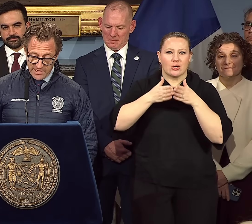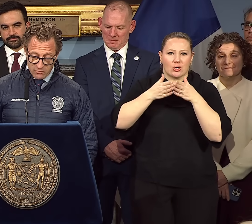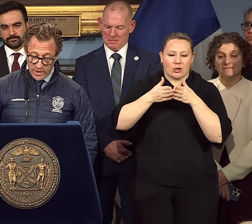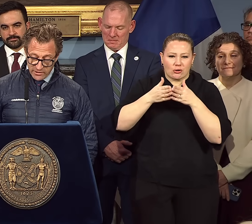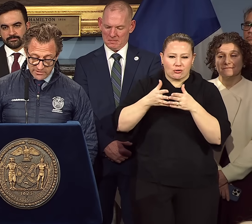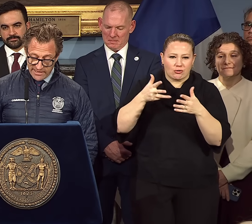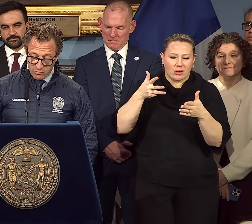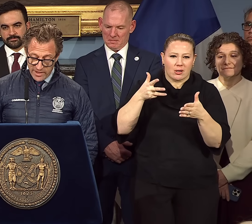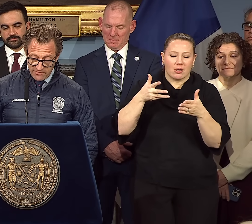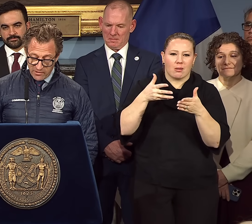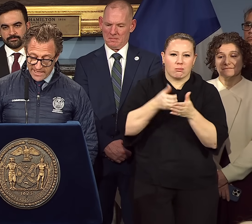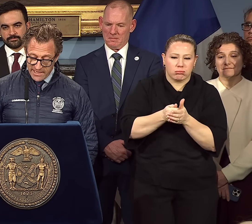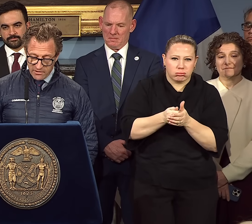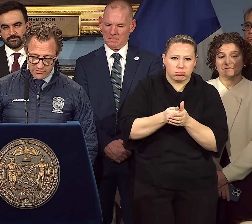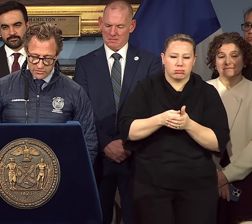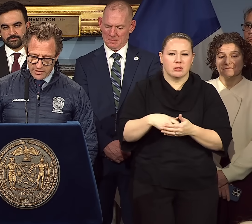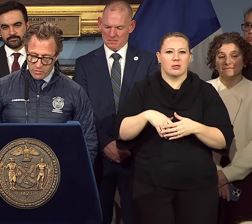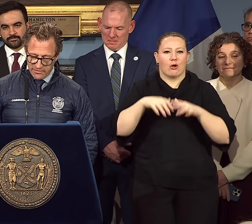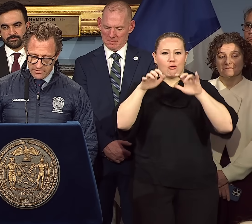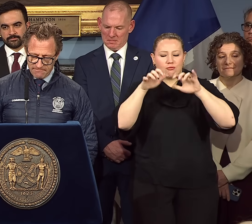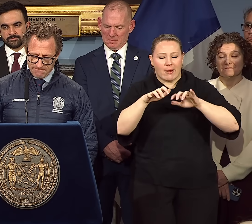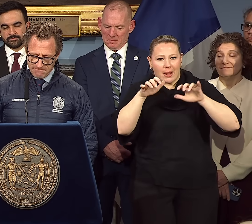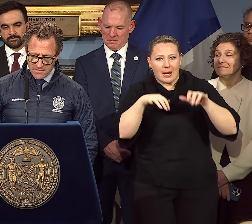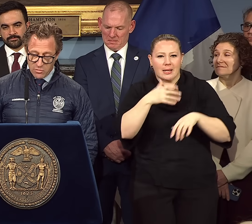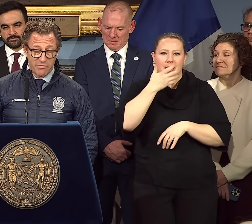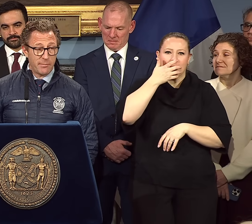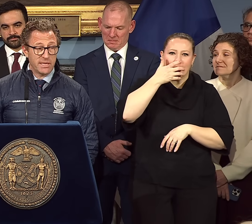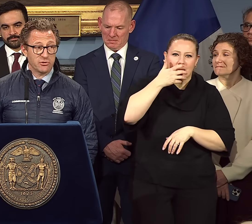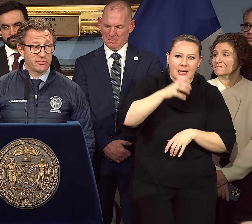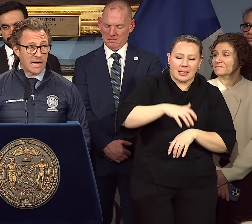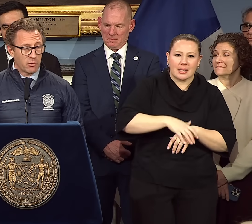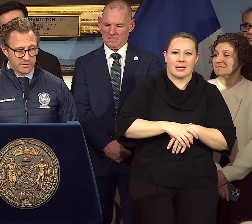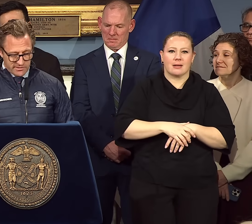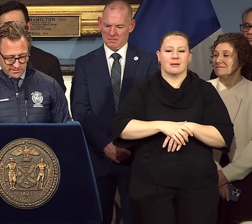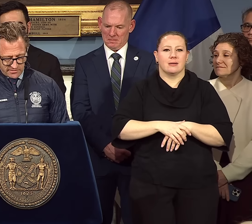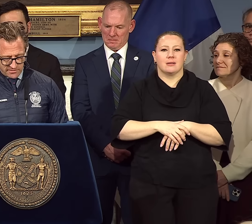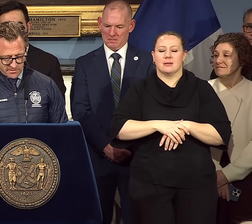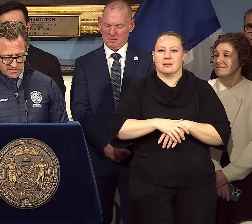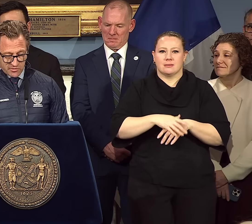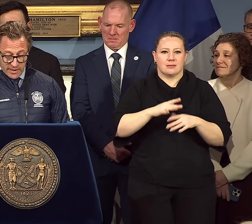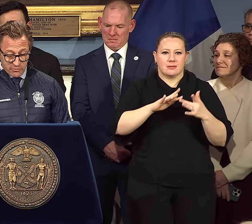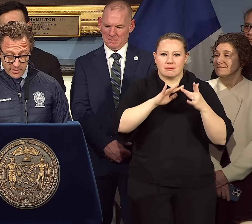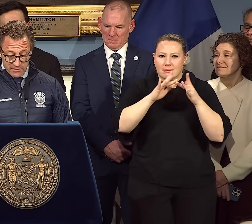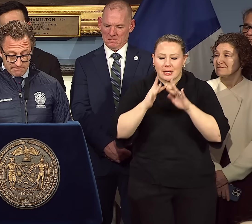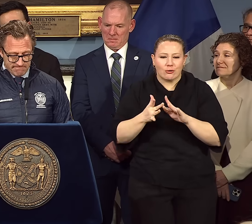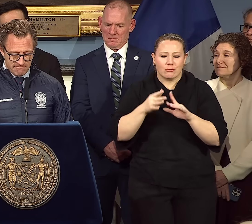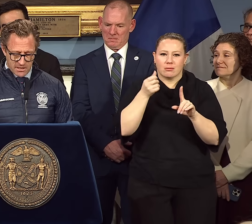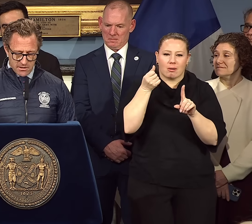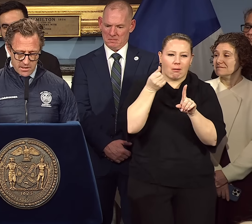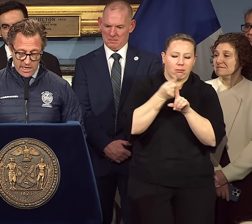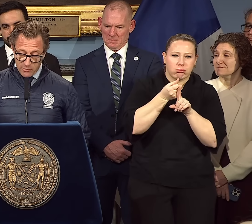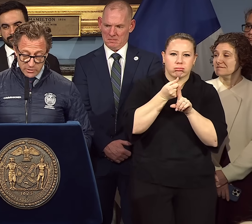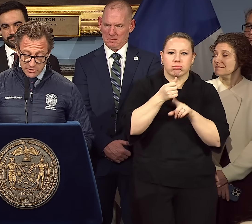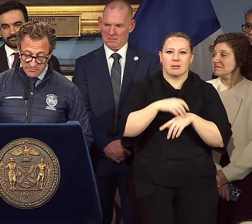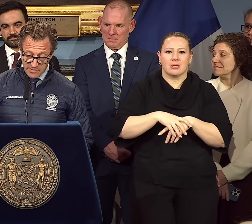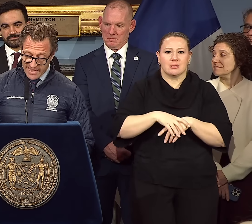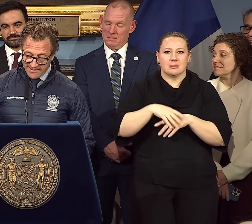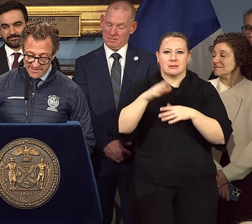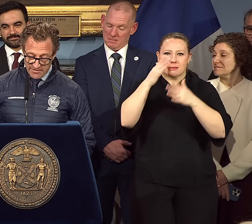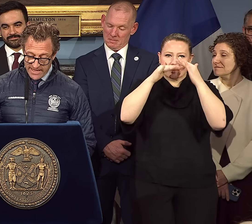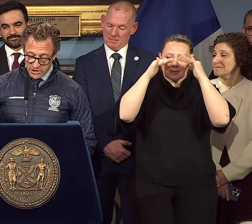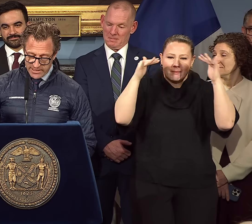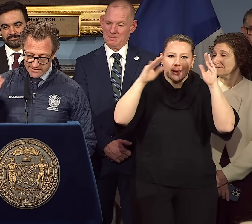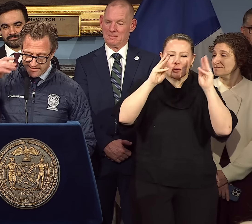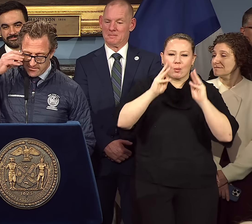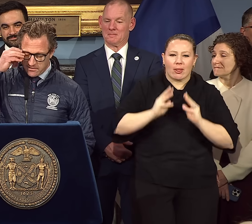We've seen record-setting rainfall, heat, other extreme weather. We've had major cyber incidents, space weather, air pollution from